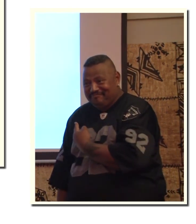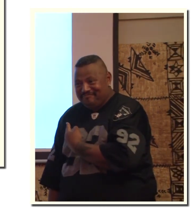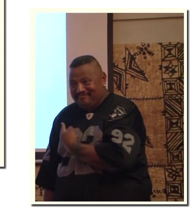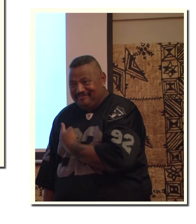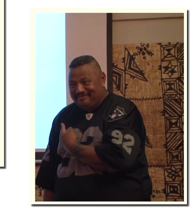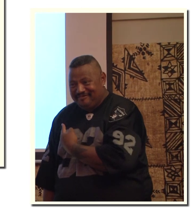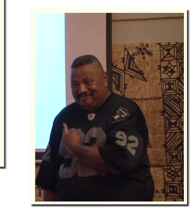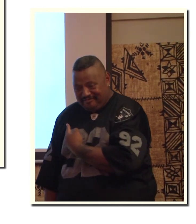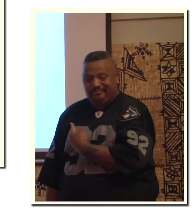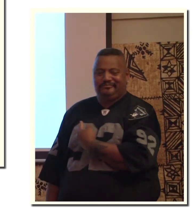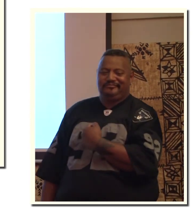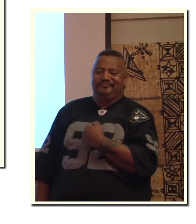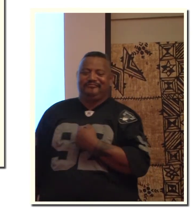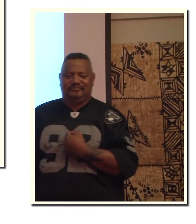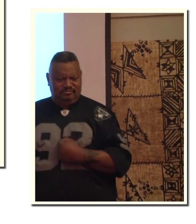Yeah, very handsome, huh?